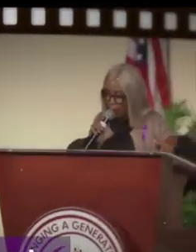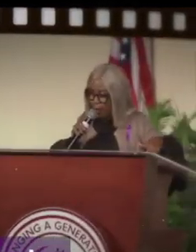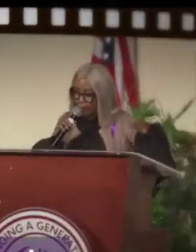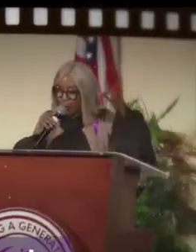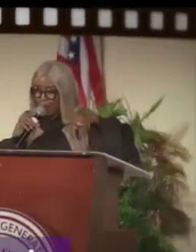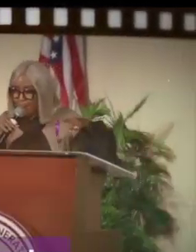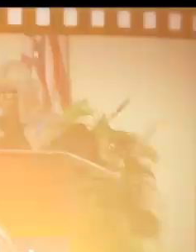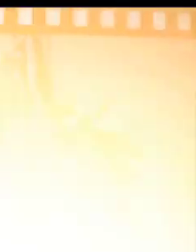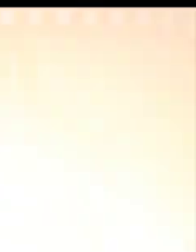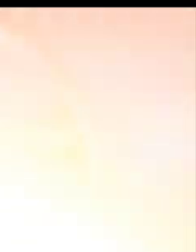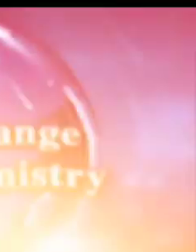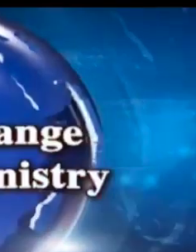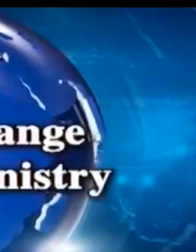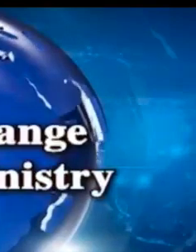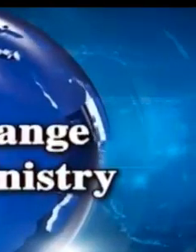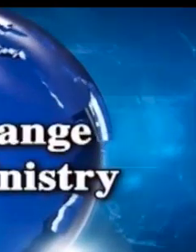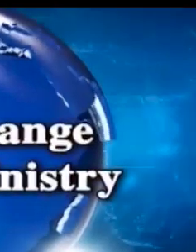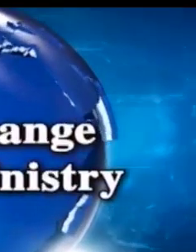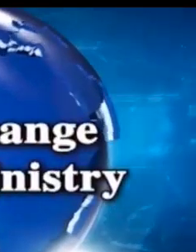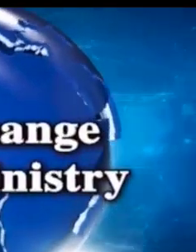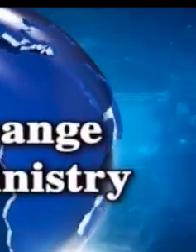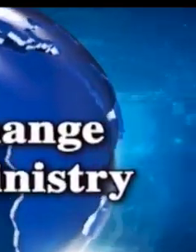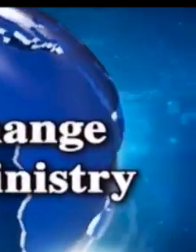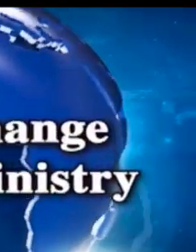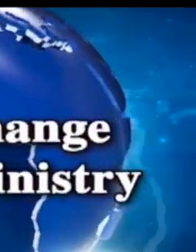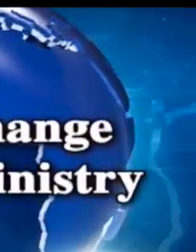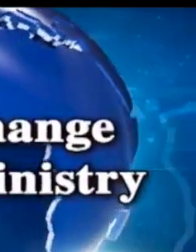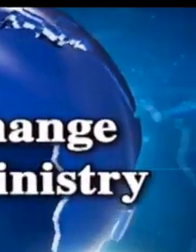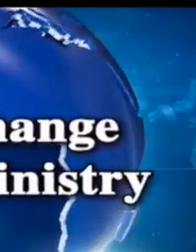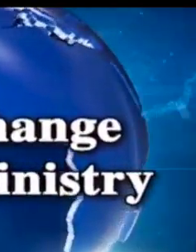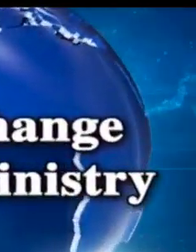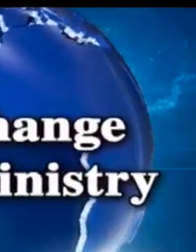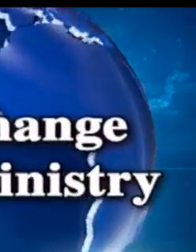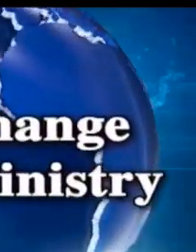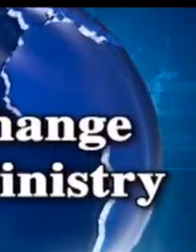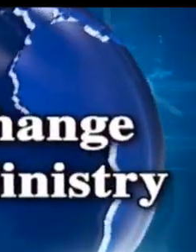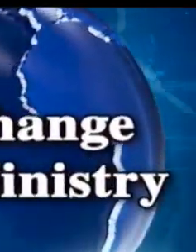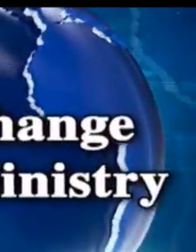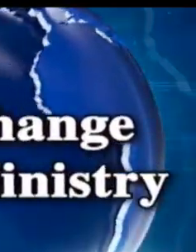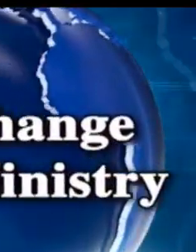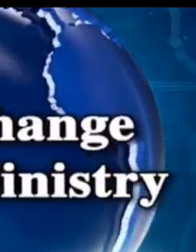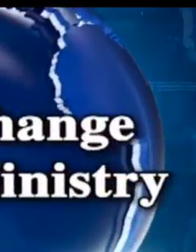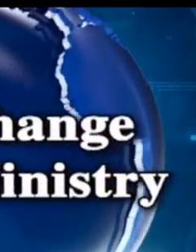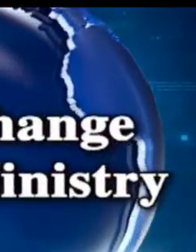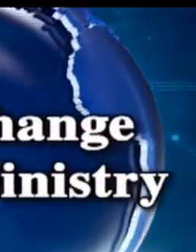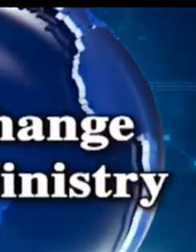Morton, welcomes you to the Greater Change Outreach Ministry.